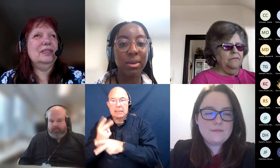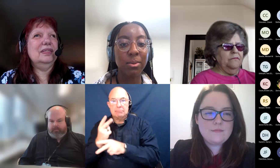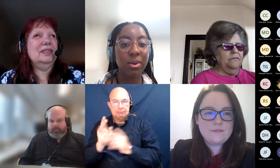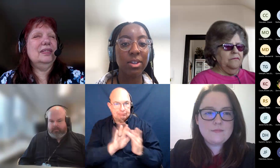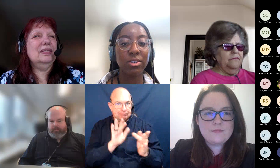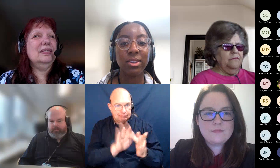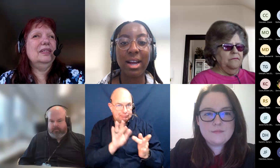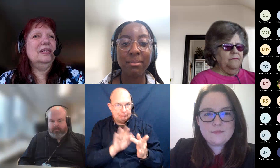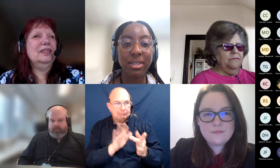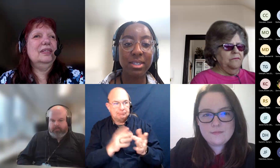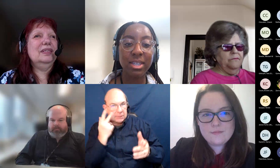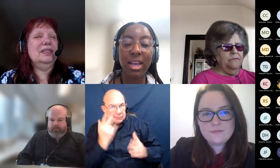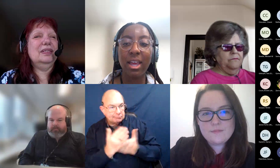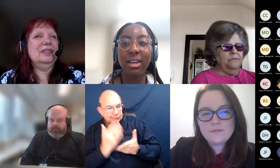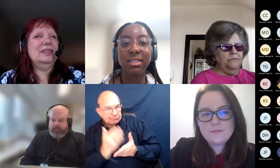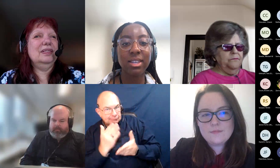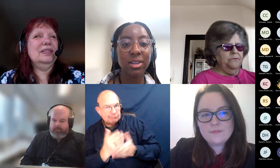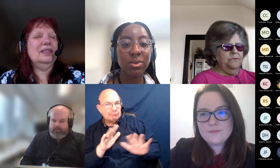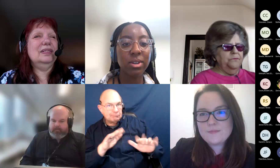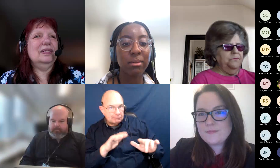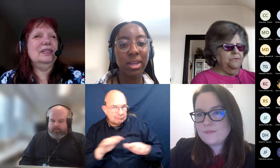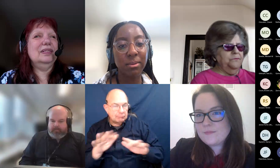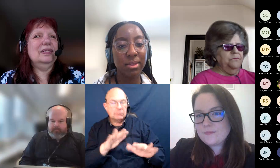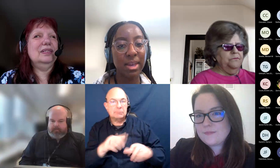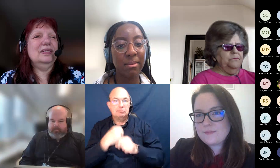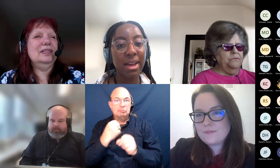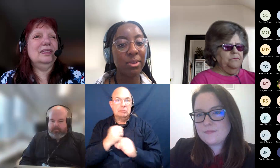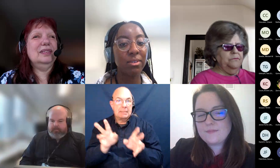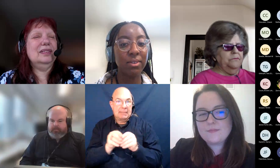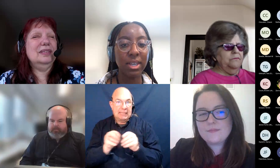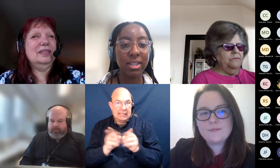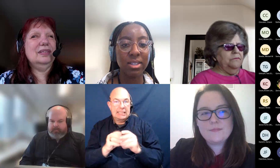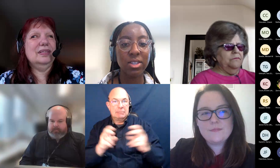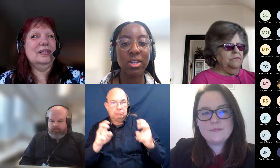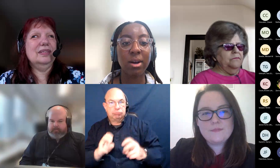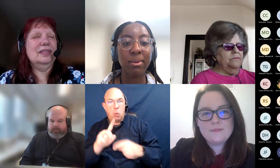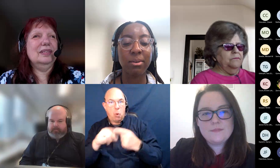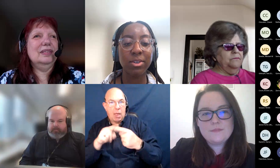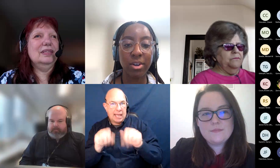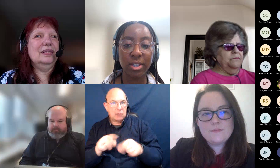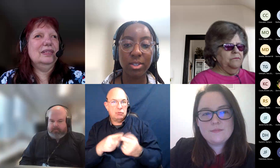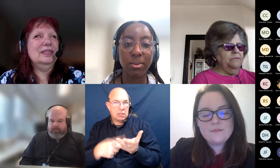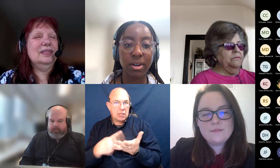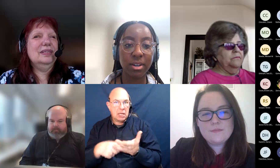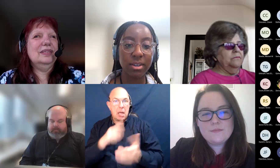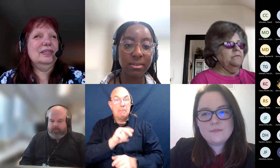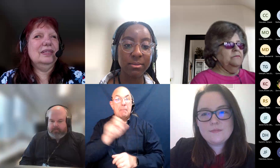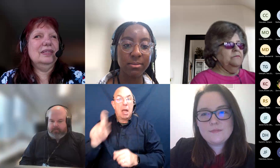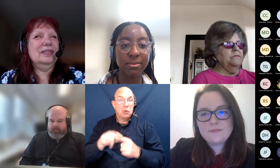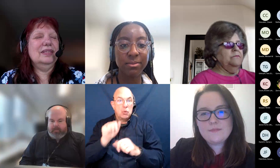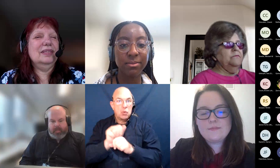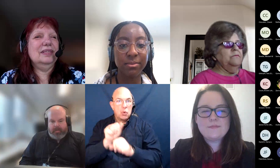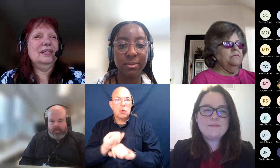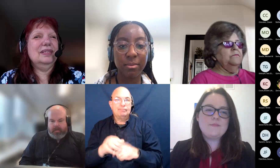contact with the employee during their absence and has scheduled a meeting with them at their convenience to talk about returning to work.